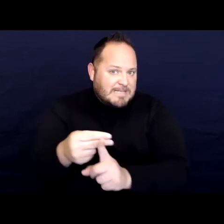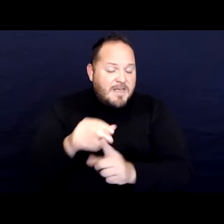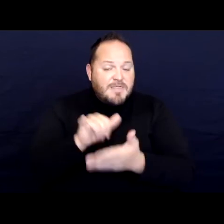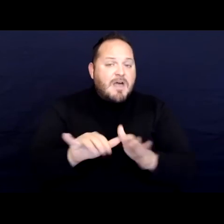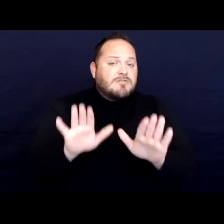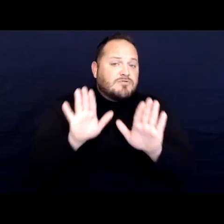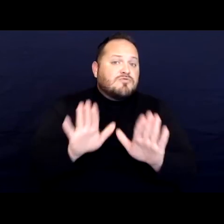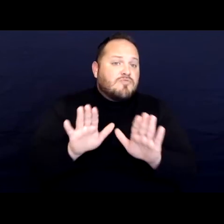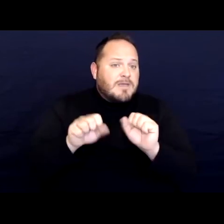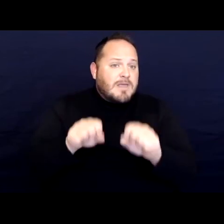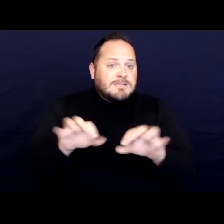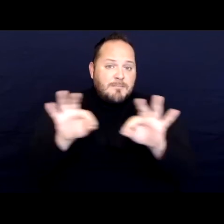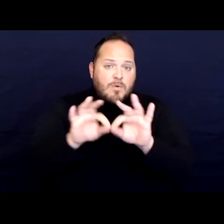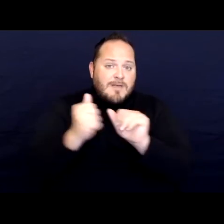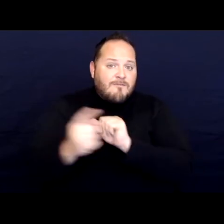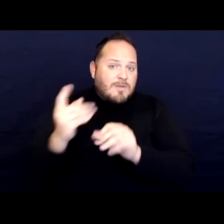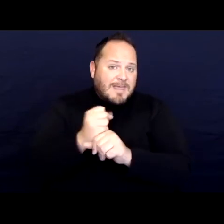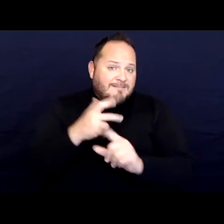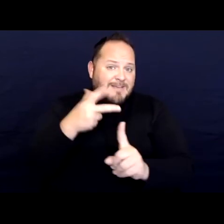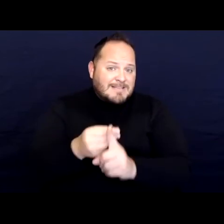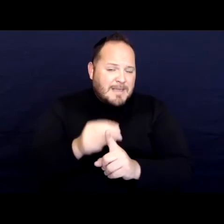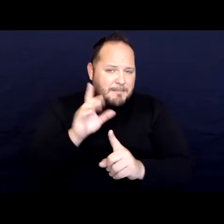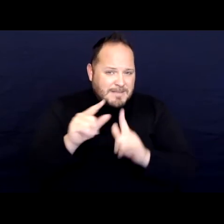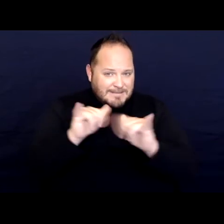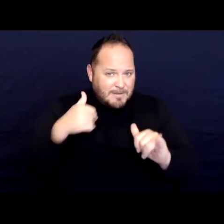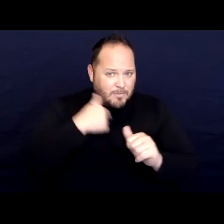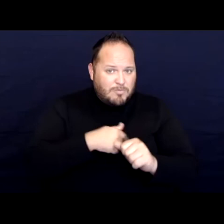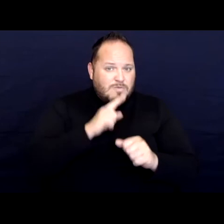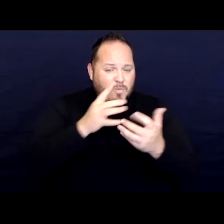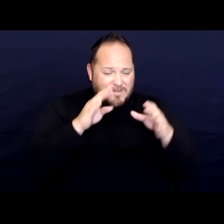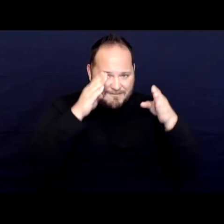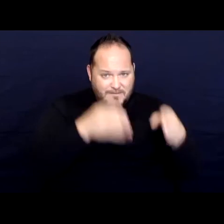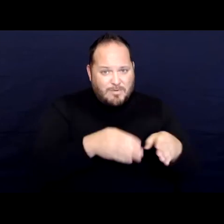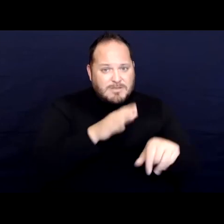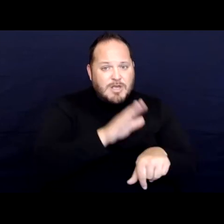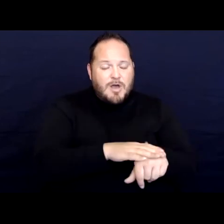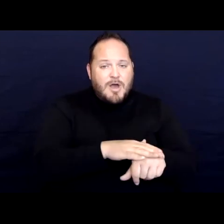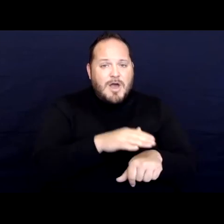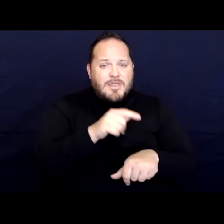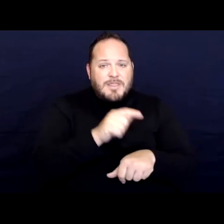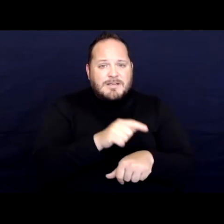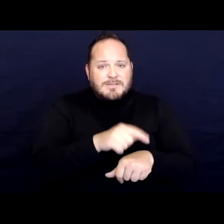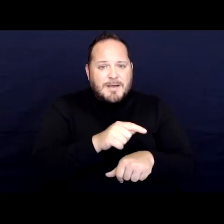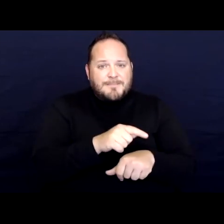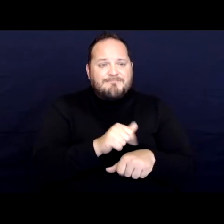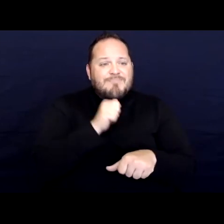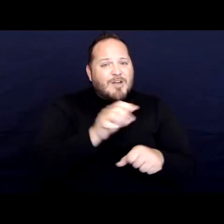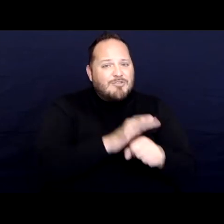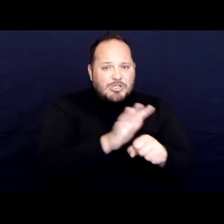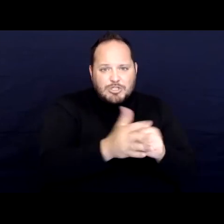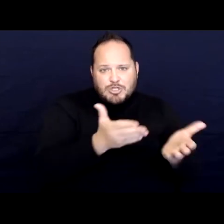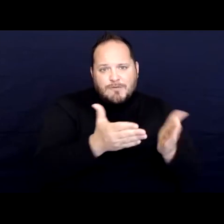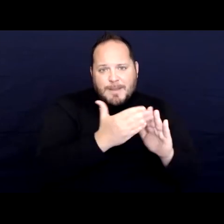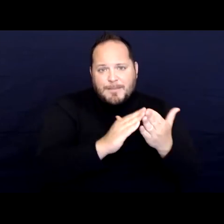everyone get vaccinated, we really want to focus again on those underserved communities.